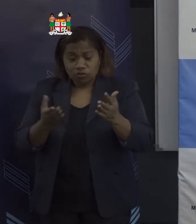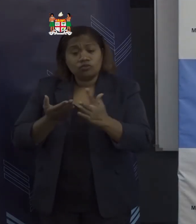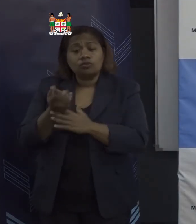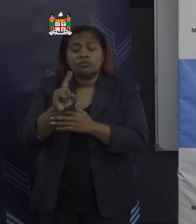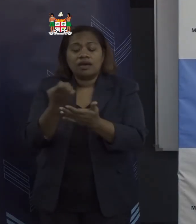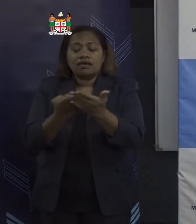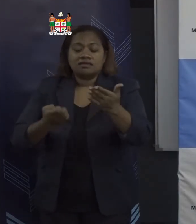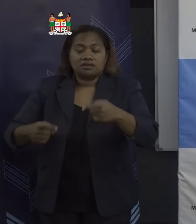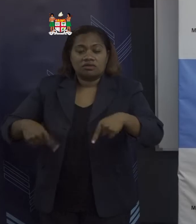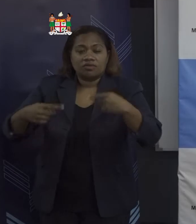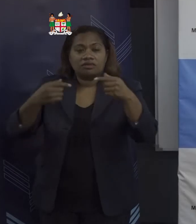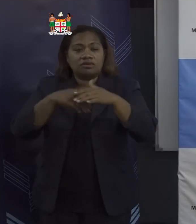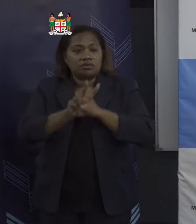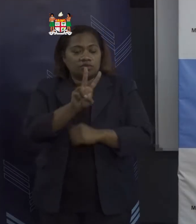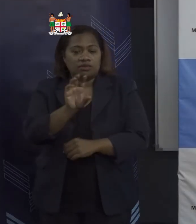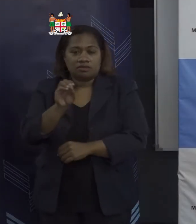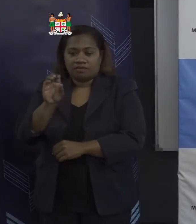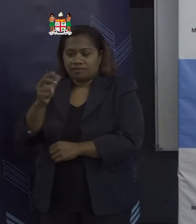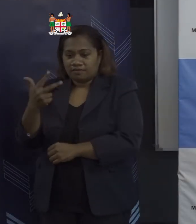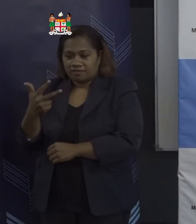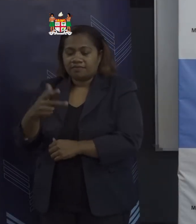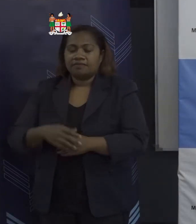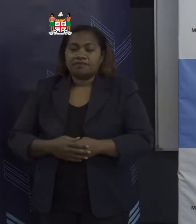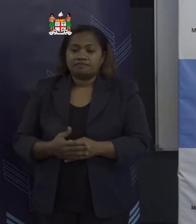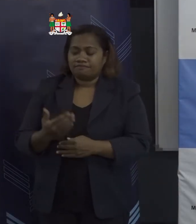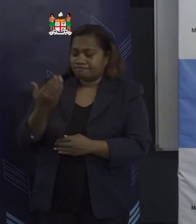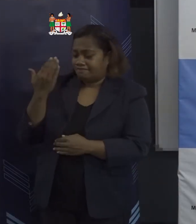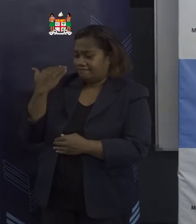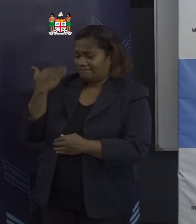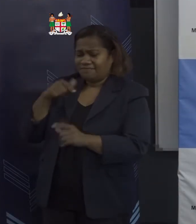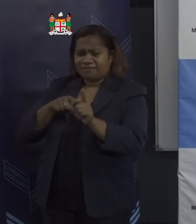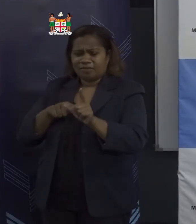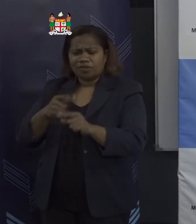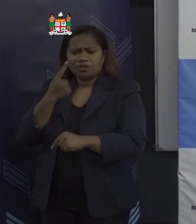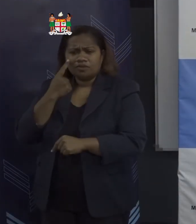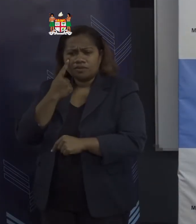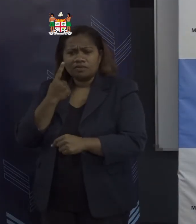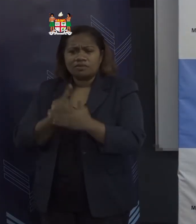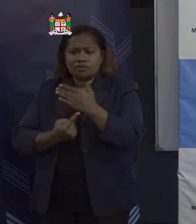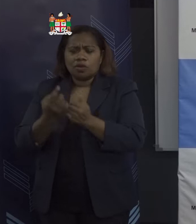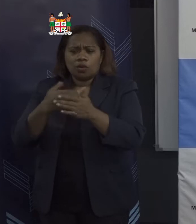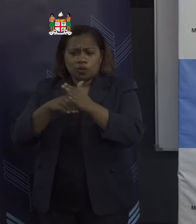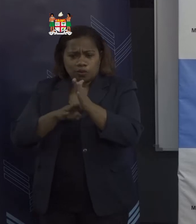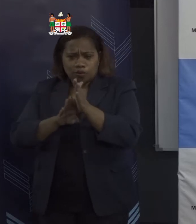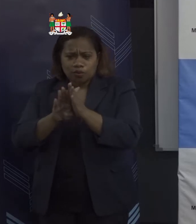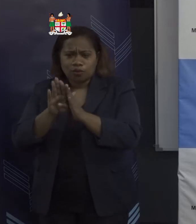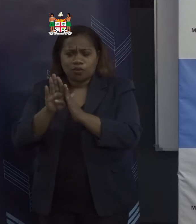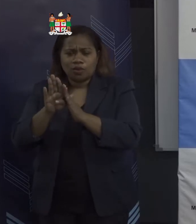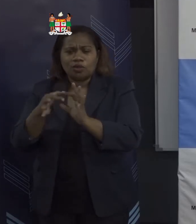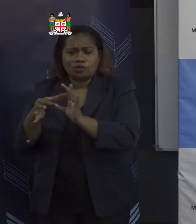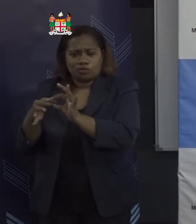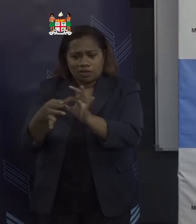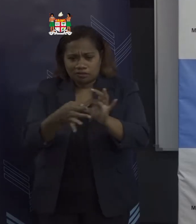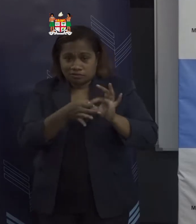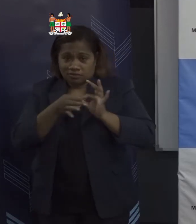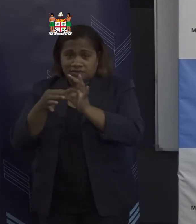since 2008. Past decades have seen the building of resilient relationships and